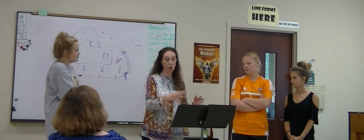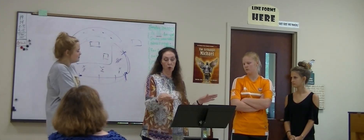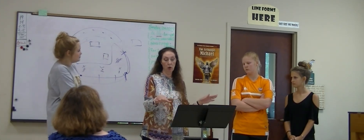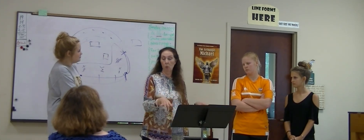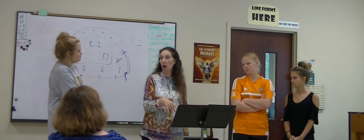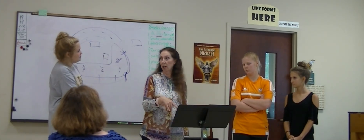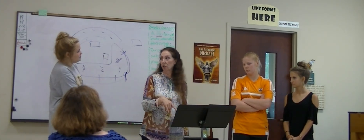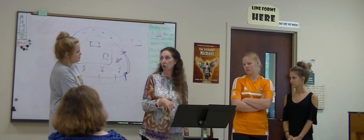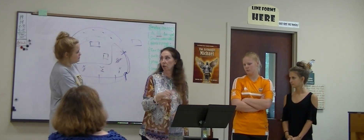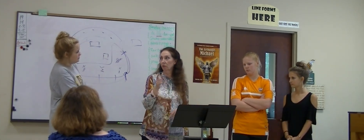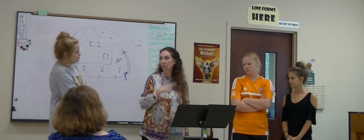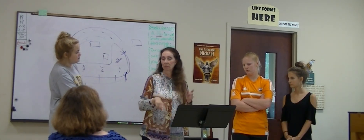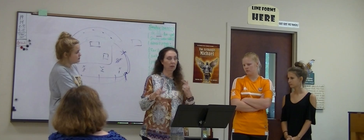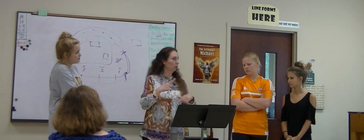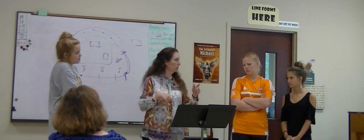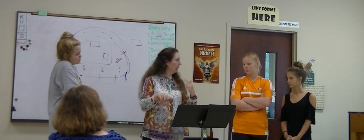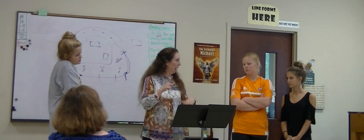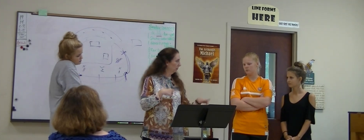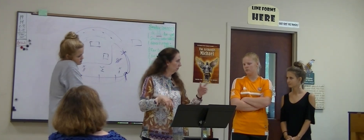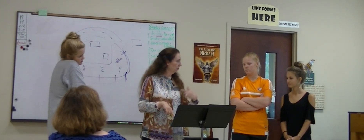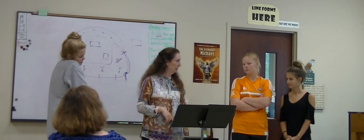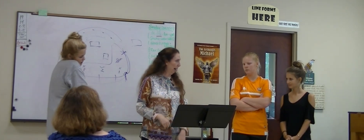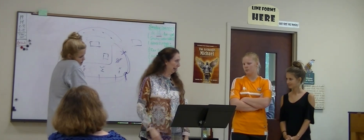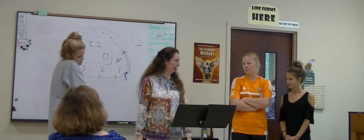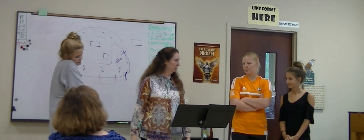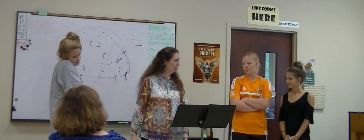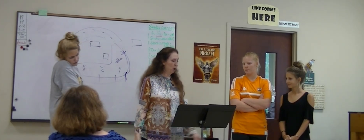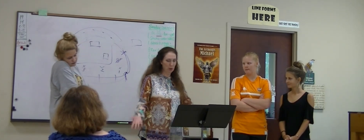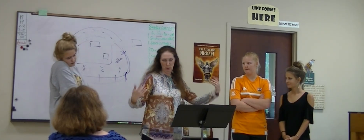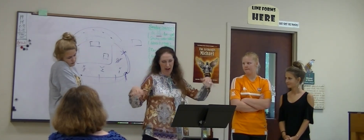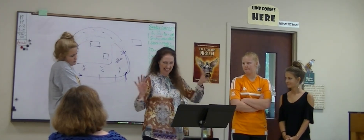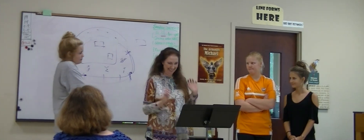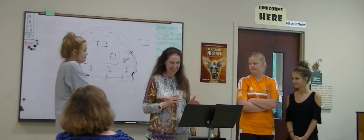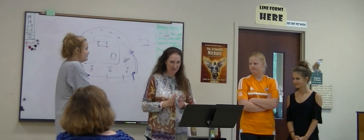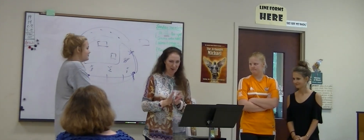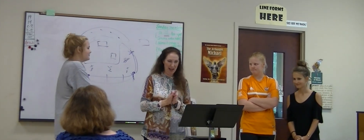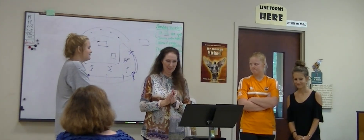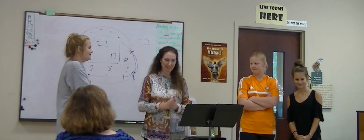you learn it once, it'll glide right back in. You'll do great. Go ahead.